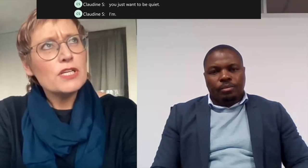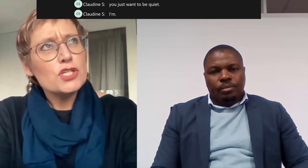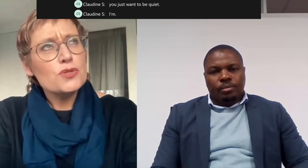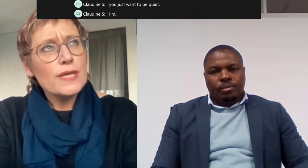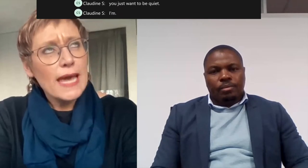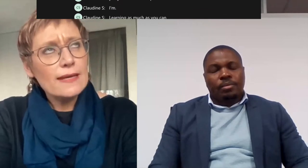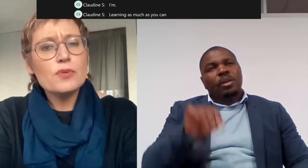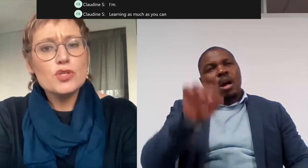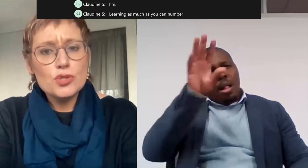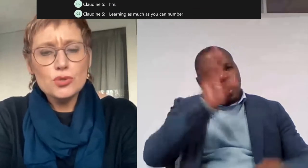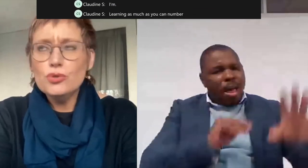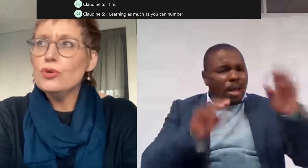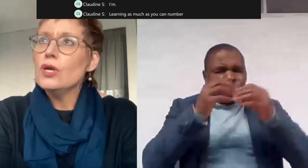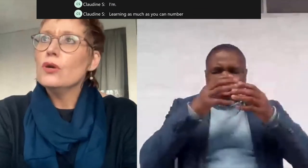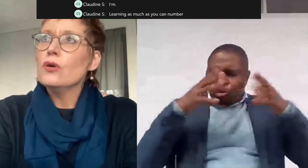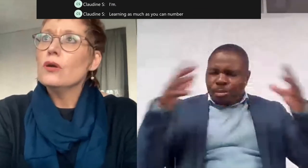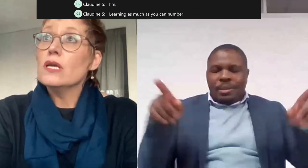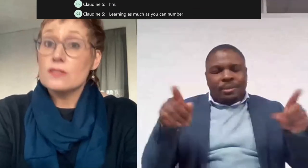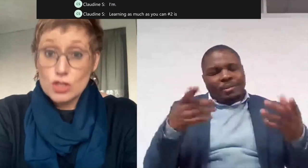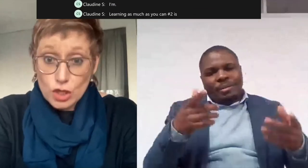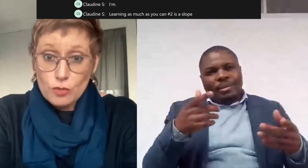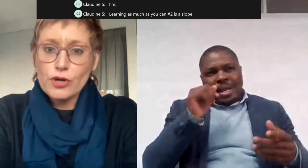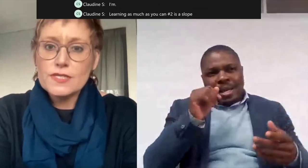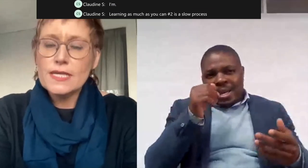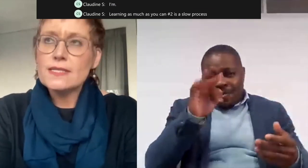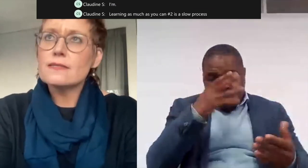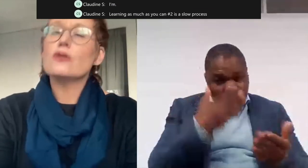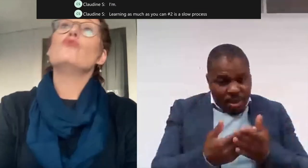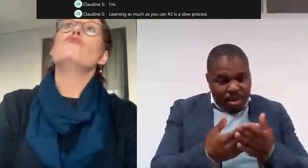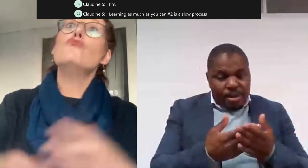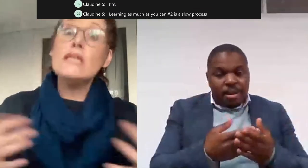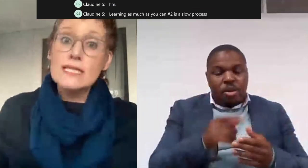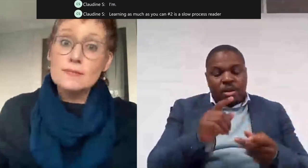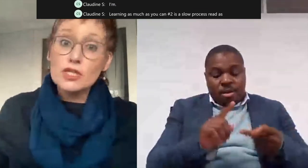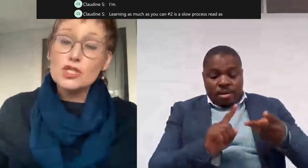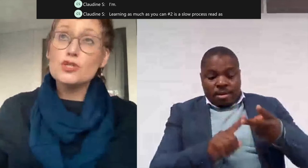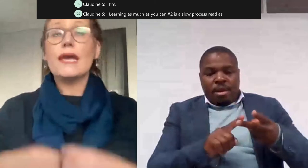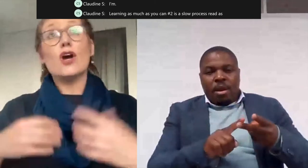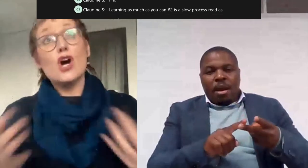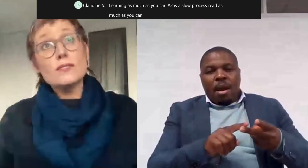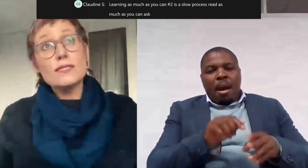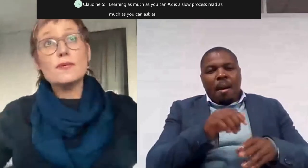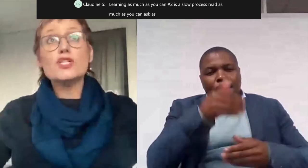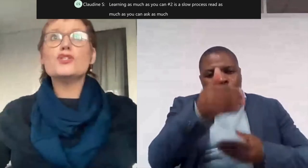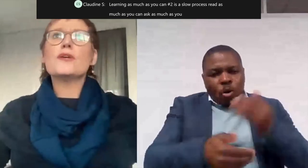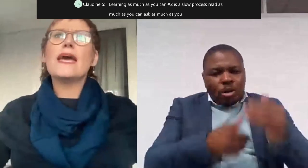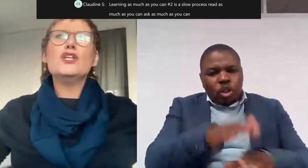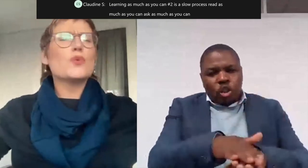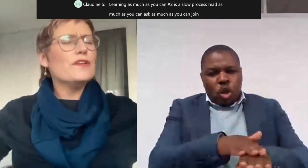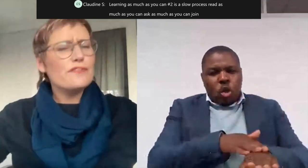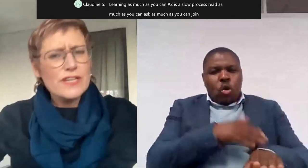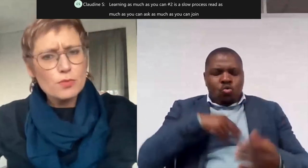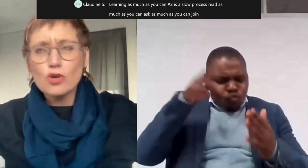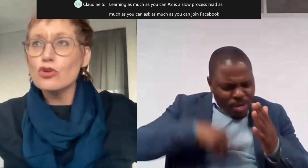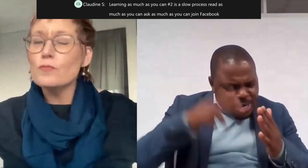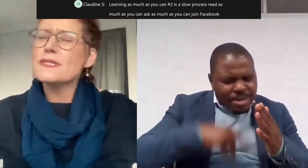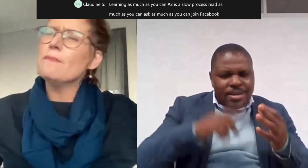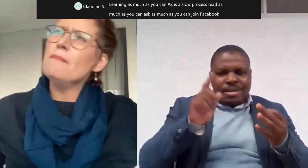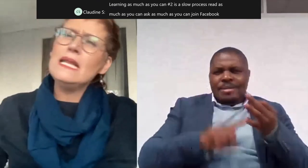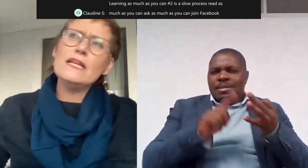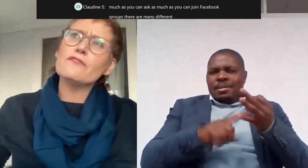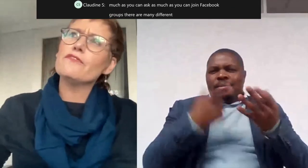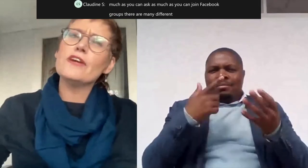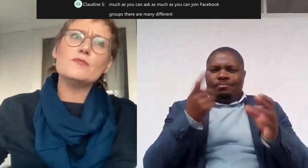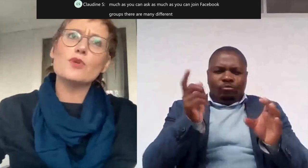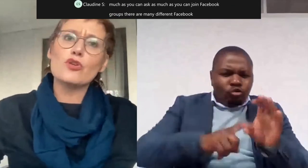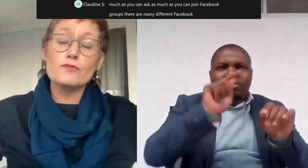Learning as much as you can, number two, is a slow process. Read as much as you can, ask as much as you can, join Facebook groups. There